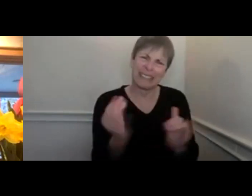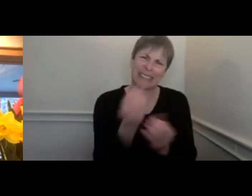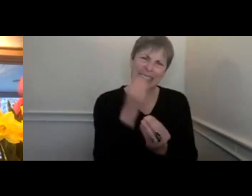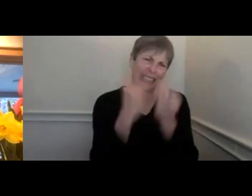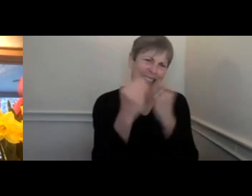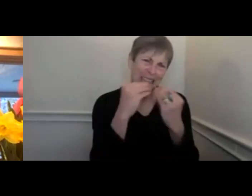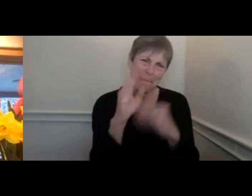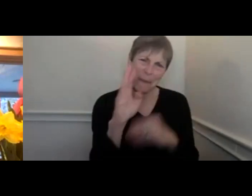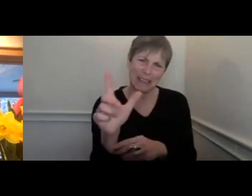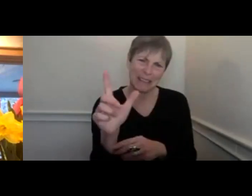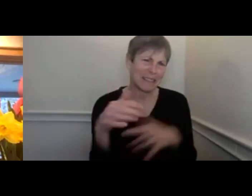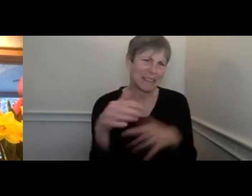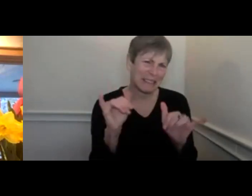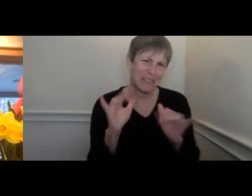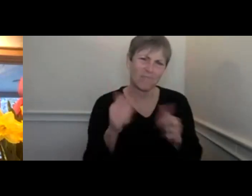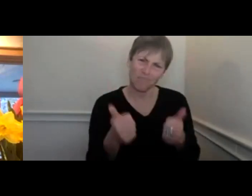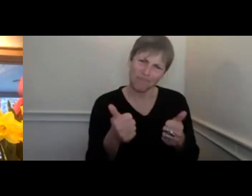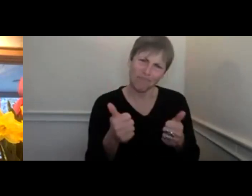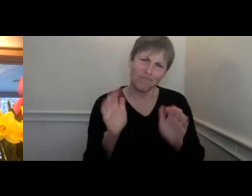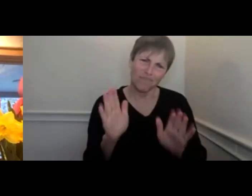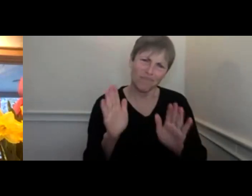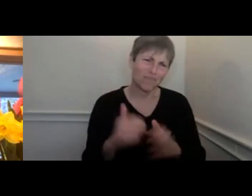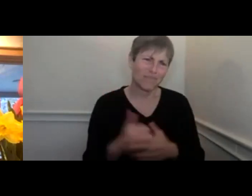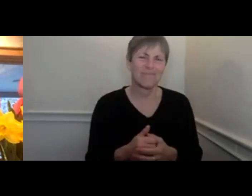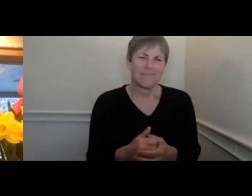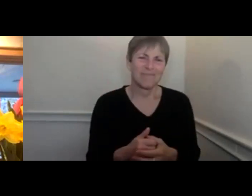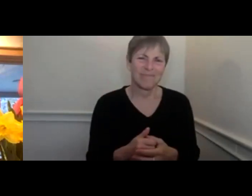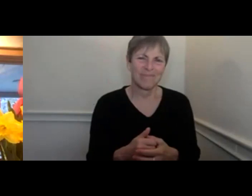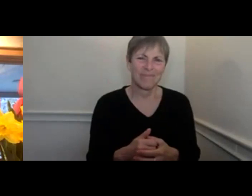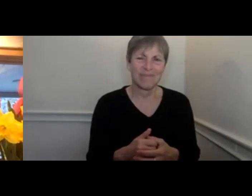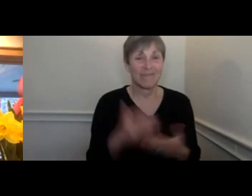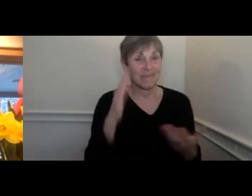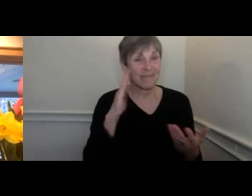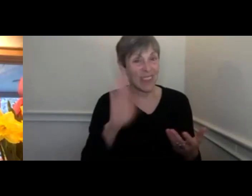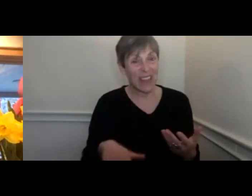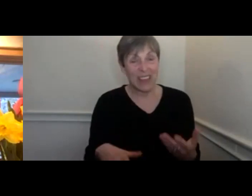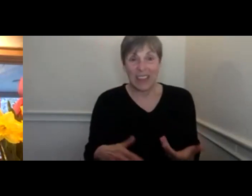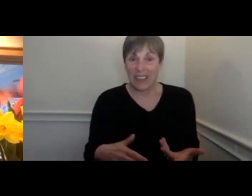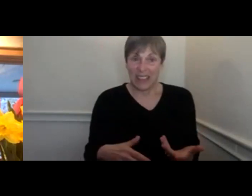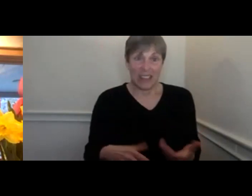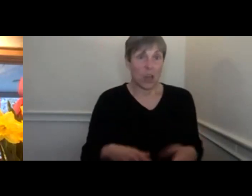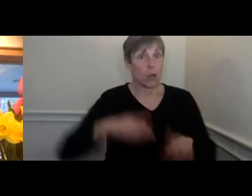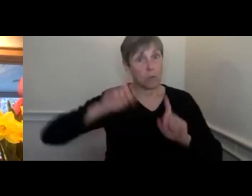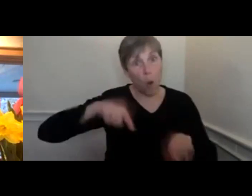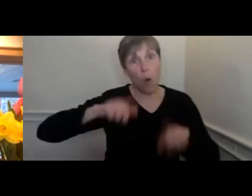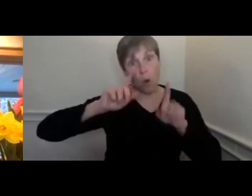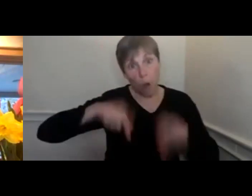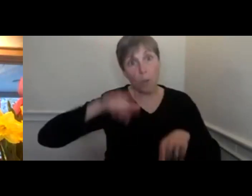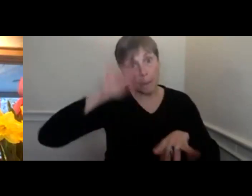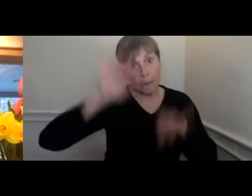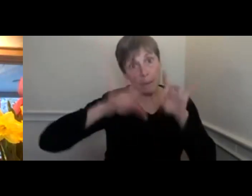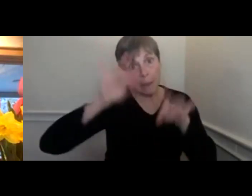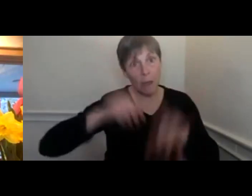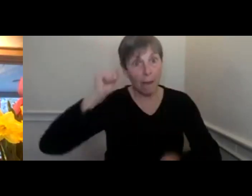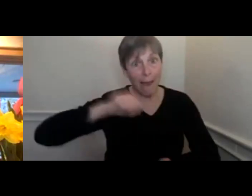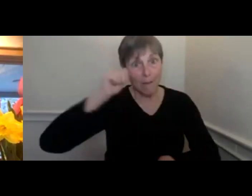quite delicious. And let's be honest, there's just so much else to do with our lives besides just constantly be pinching back basil.